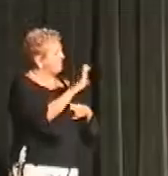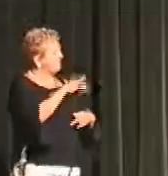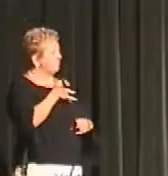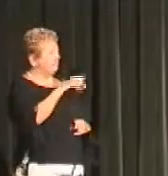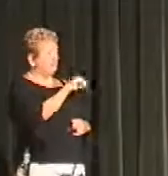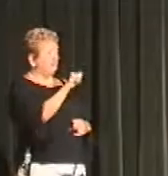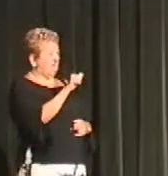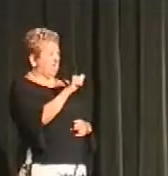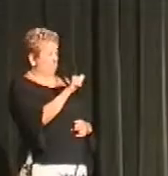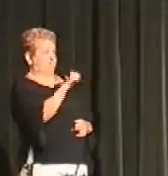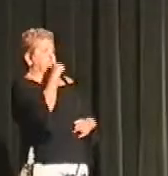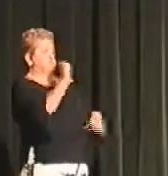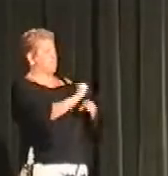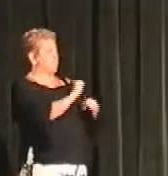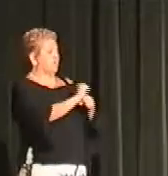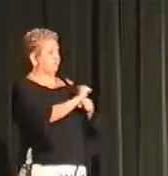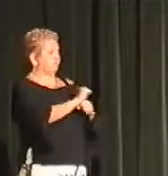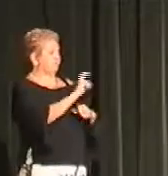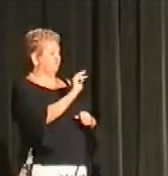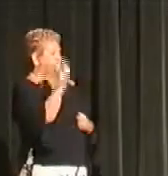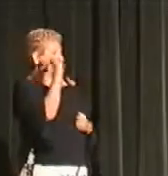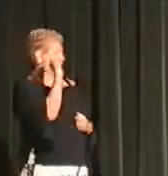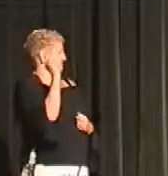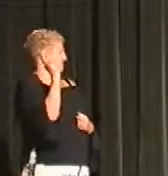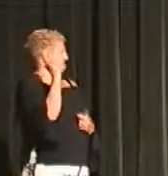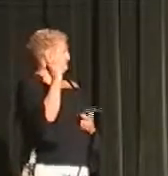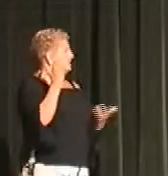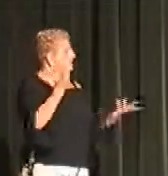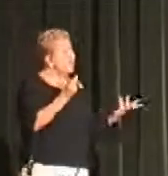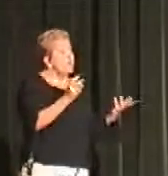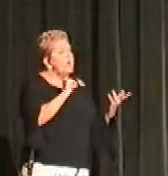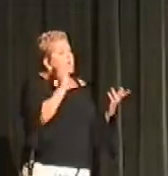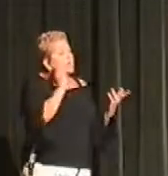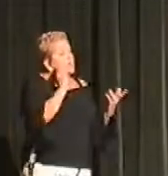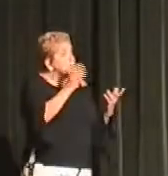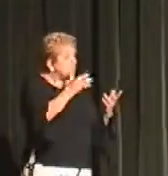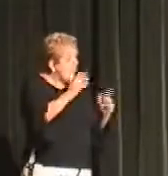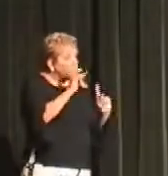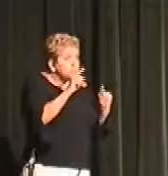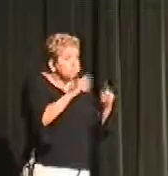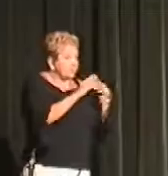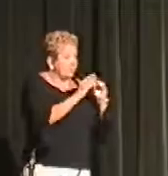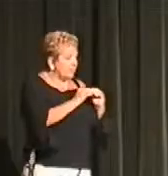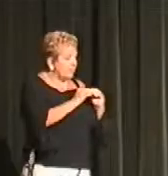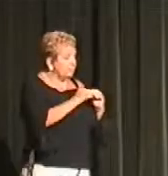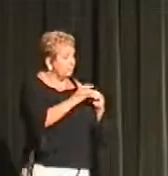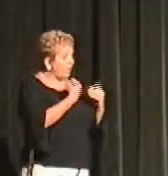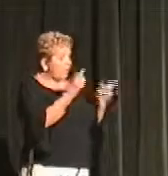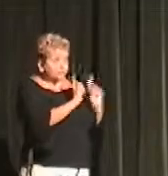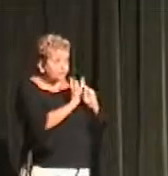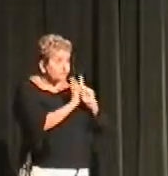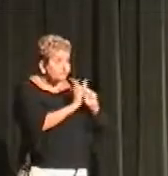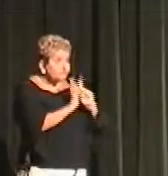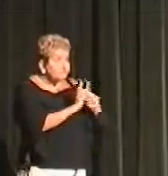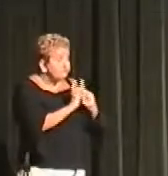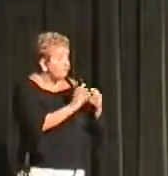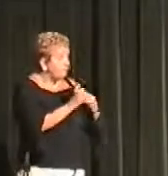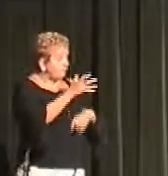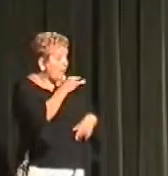guess. I don't know how much I knew about it. I just knew she went to lots of meetings, and I went to lots of them with her. But after